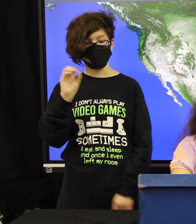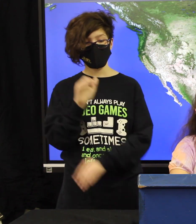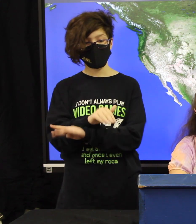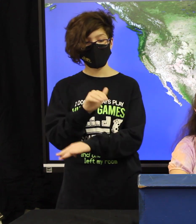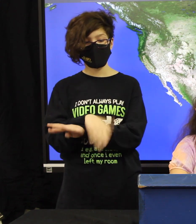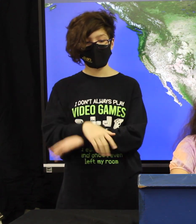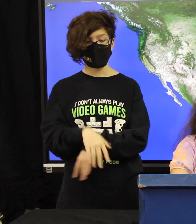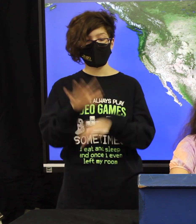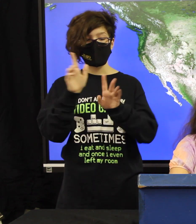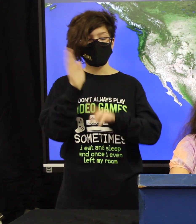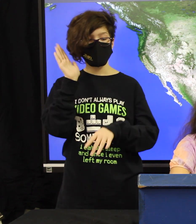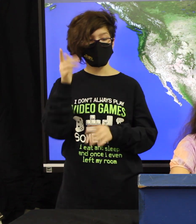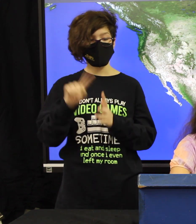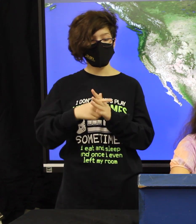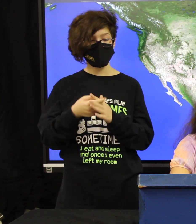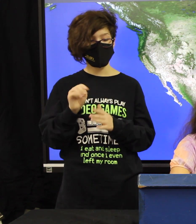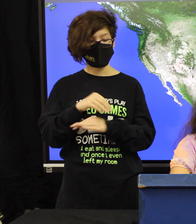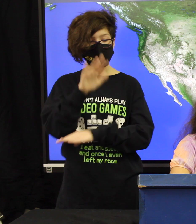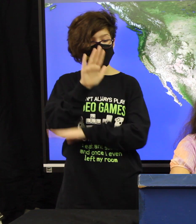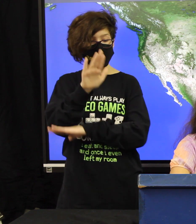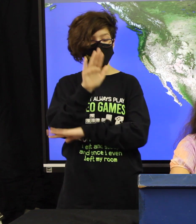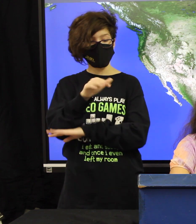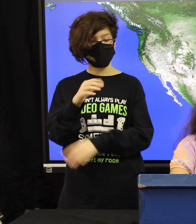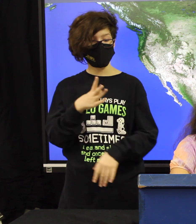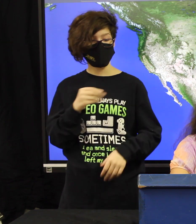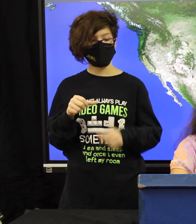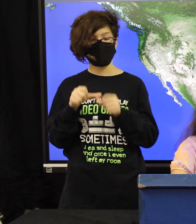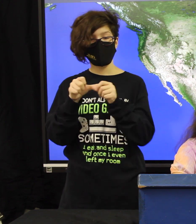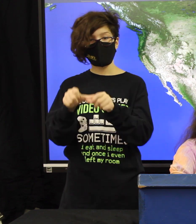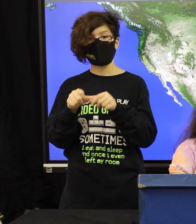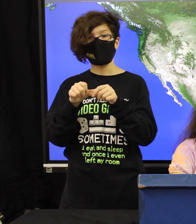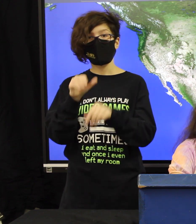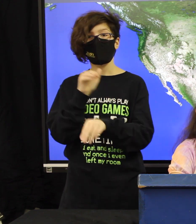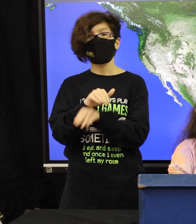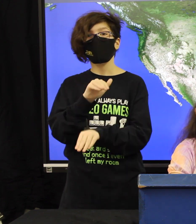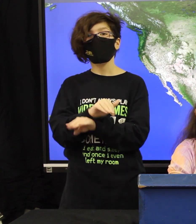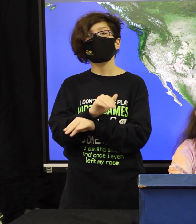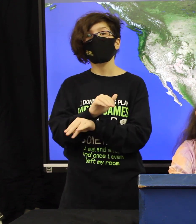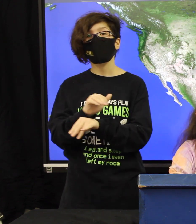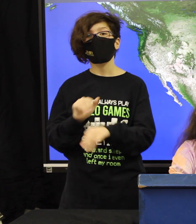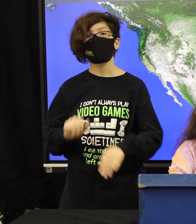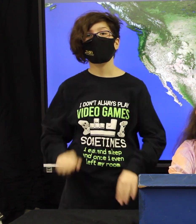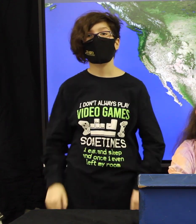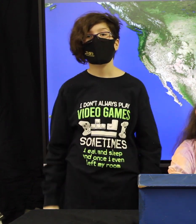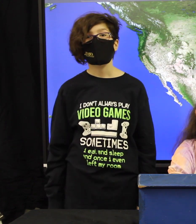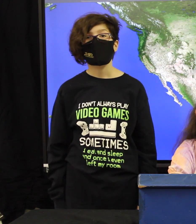degrees at night. Snow will start in the afternoon and continue overnight.